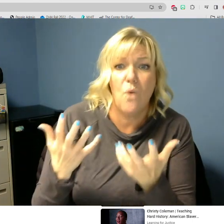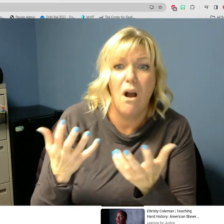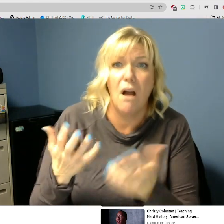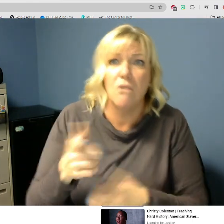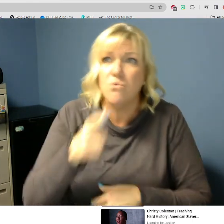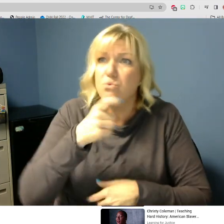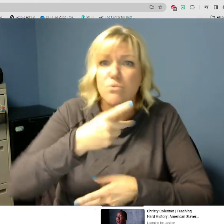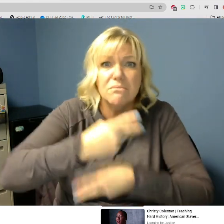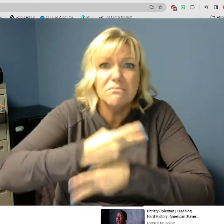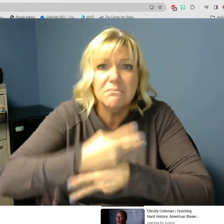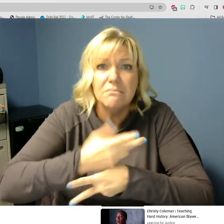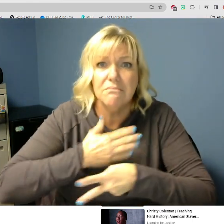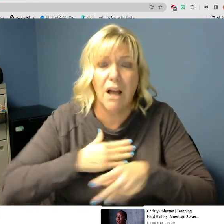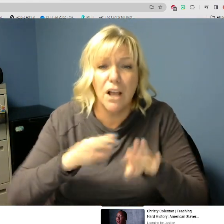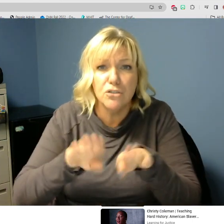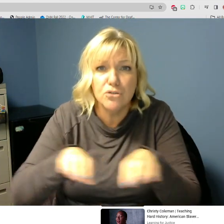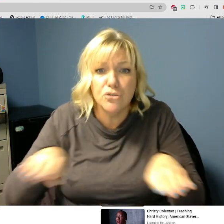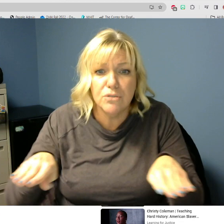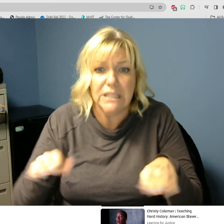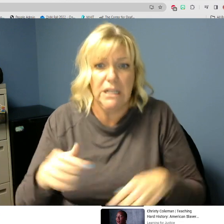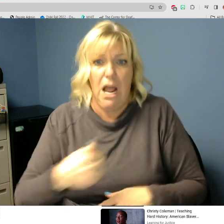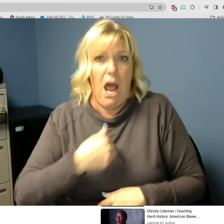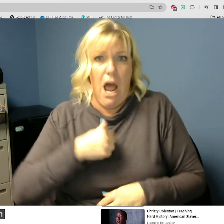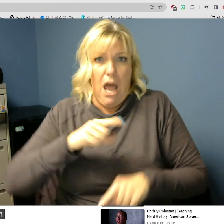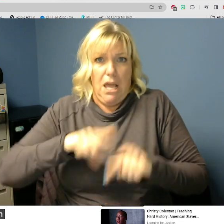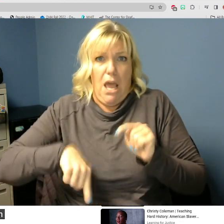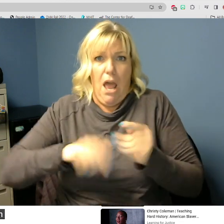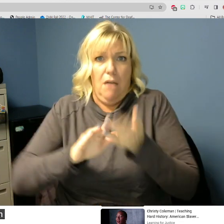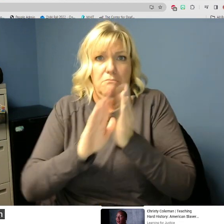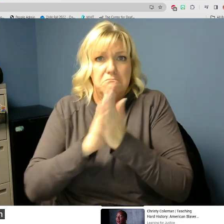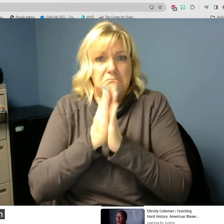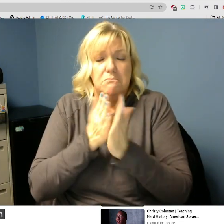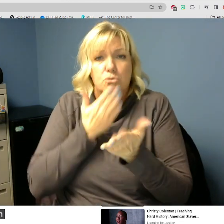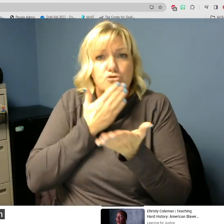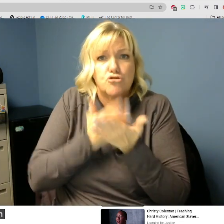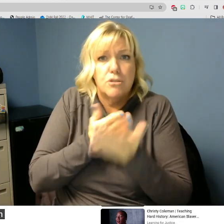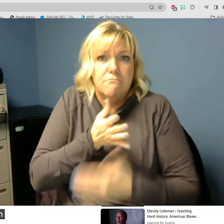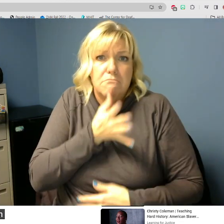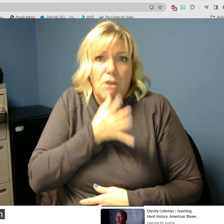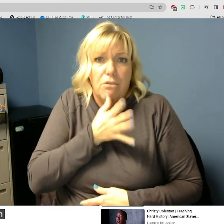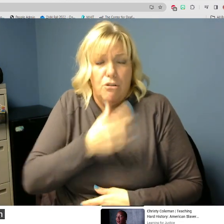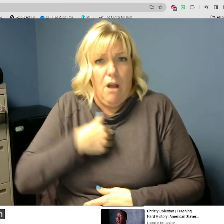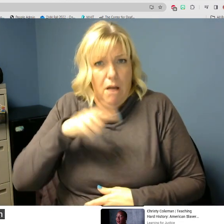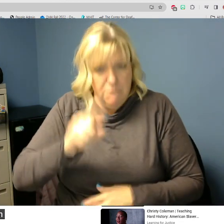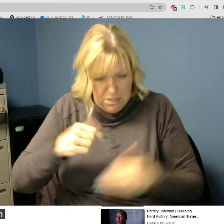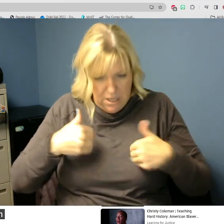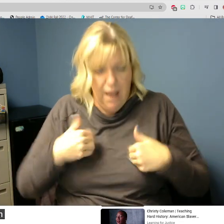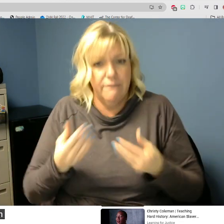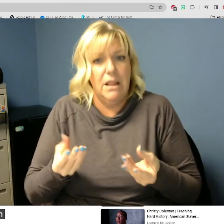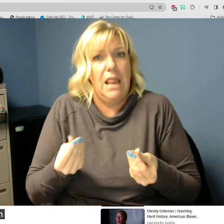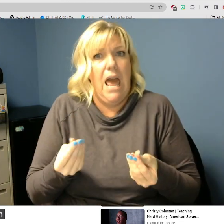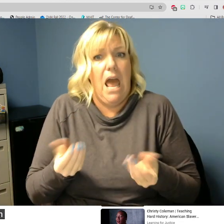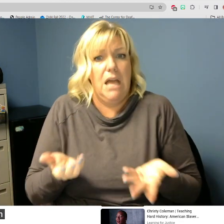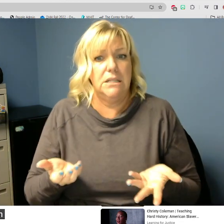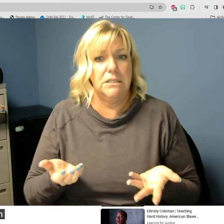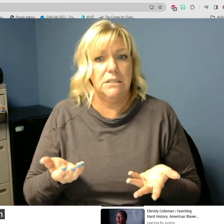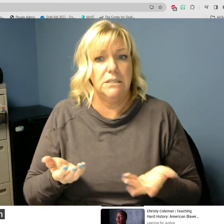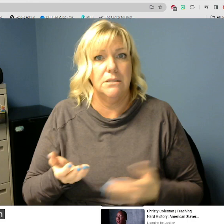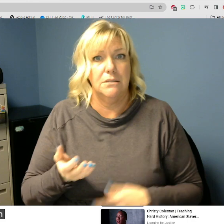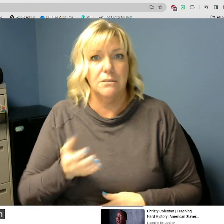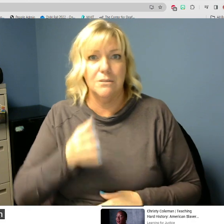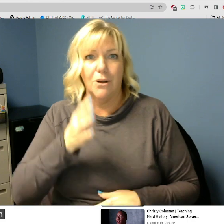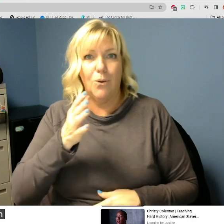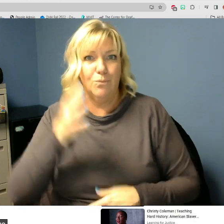care of my children? How I can't be a good mother if I don't have access to this land, and so on that basis, she was